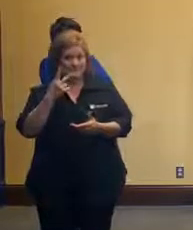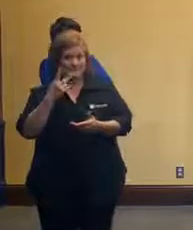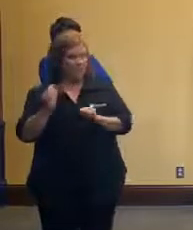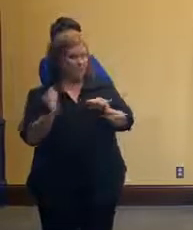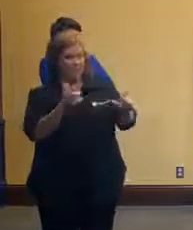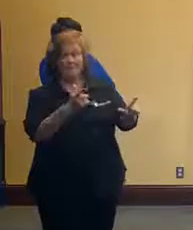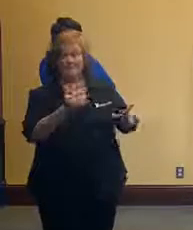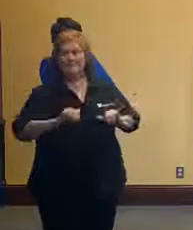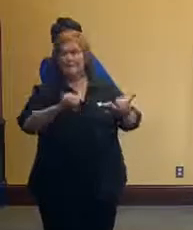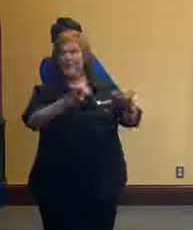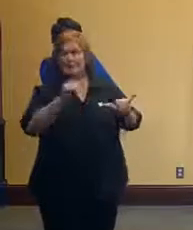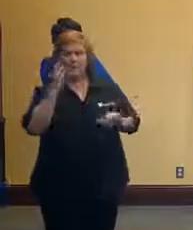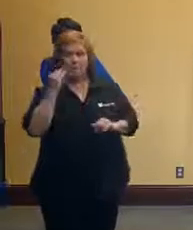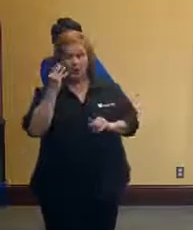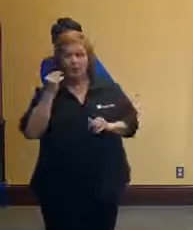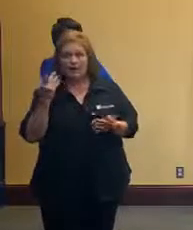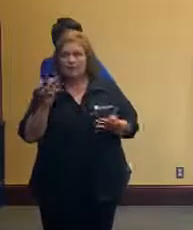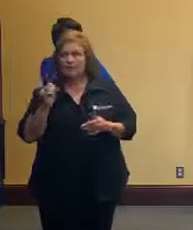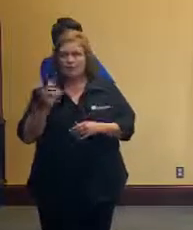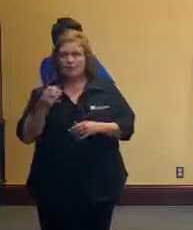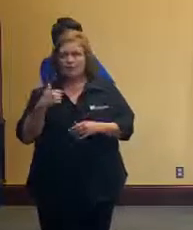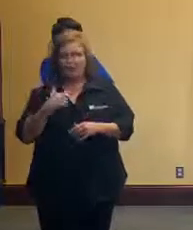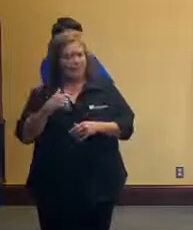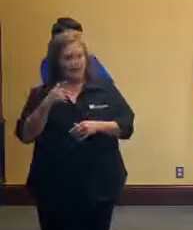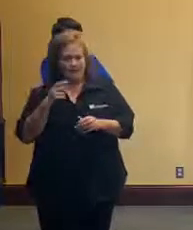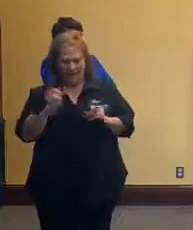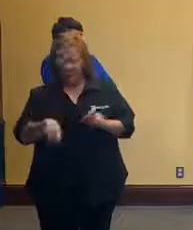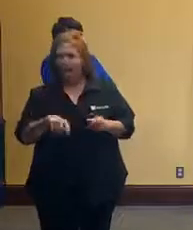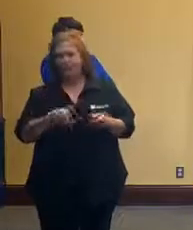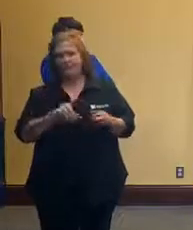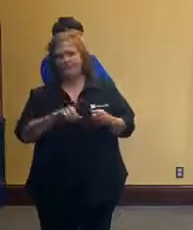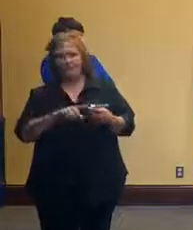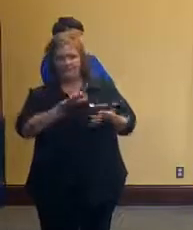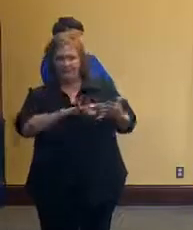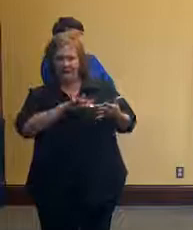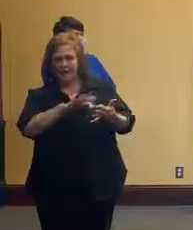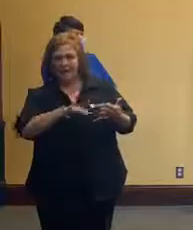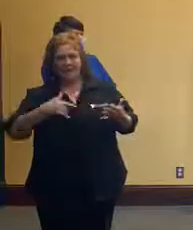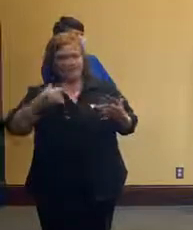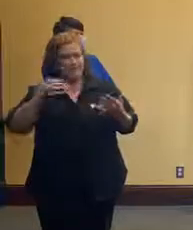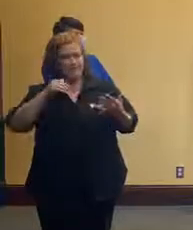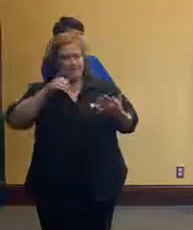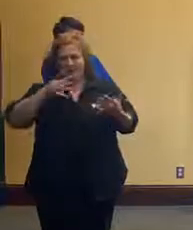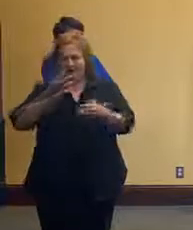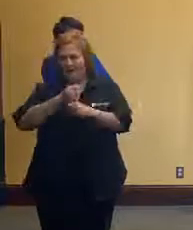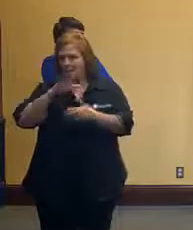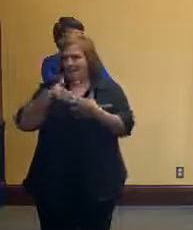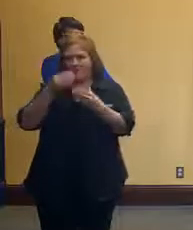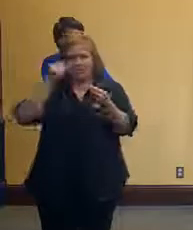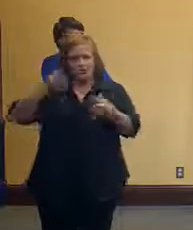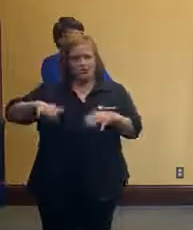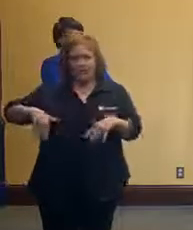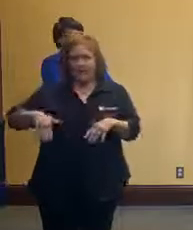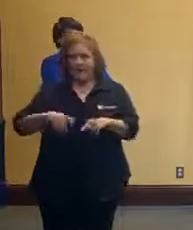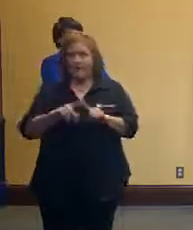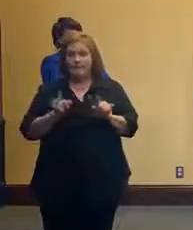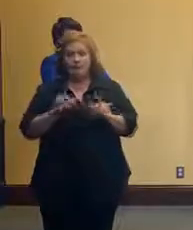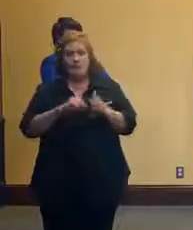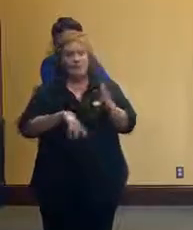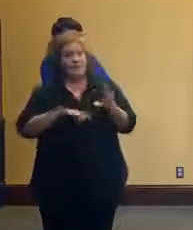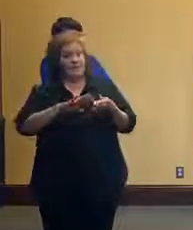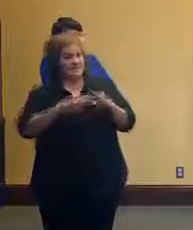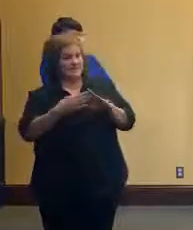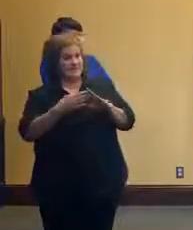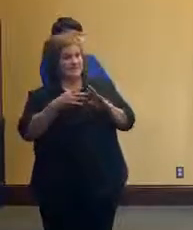some ways, there has to be a reevaluation. We don't have that information yet. So, and to answer the question, is there any criteria of what the city has to